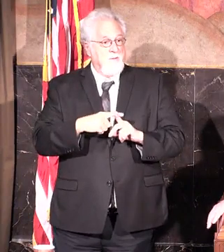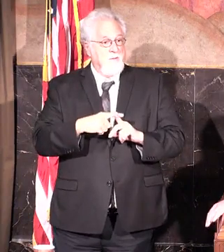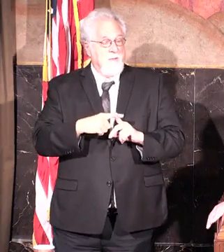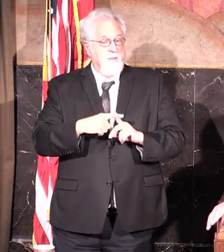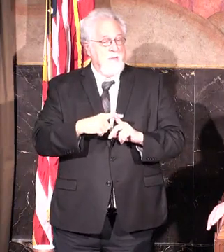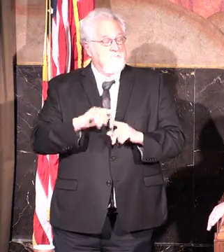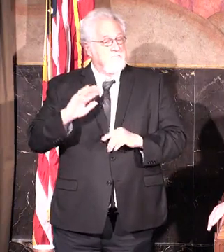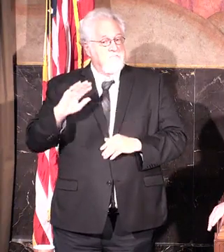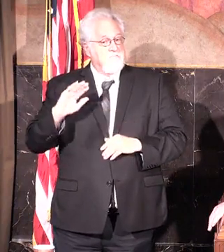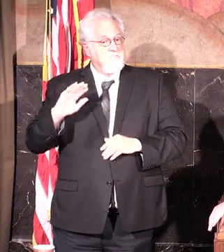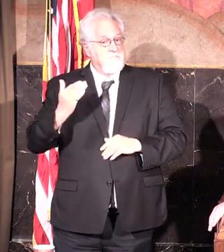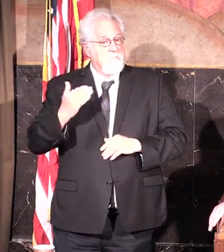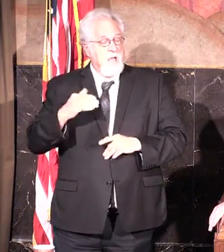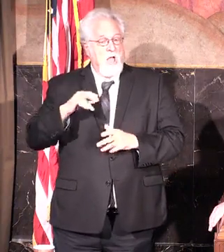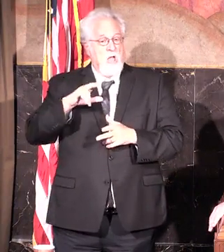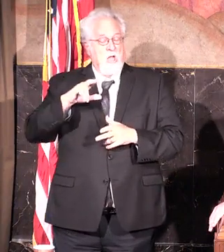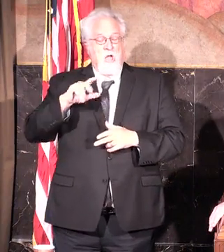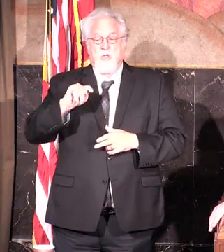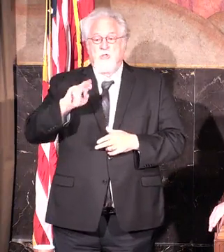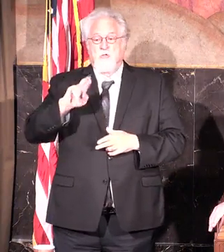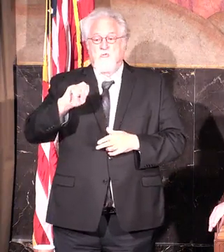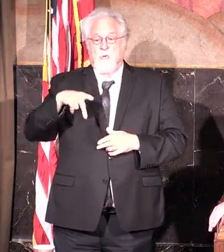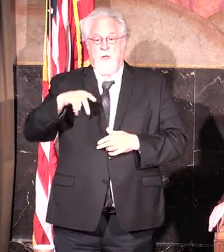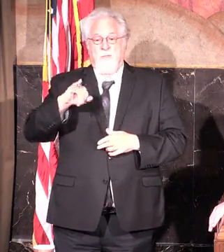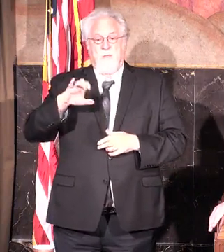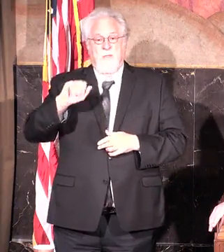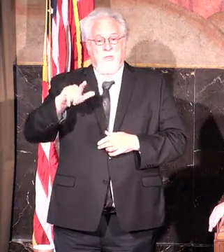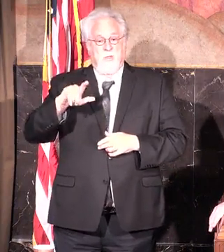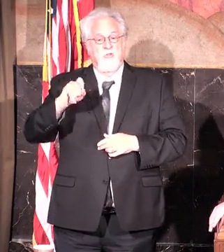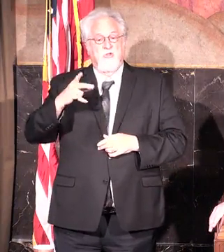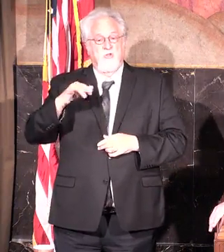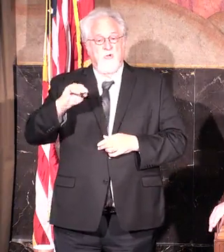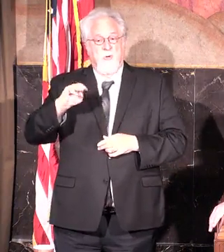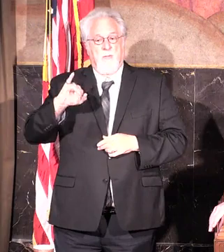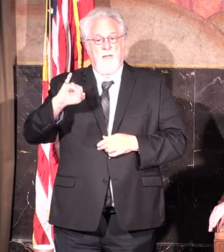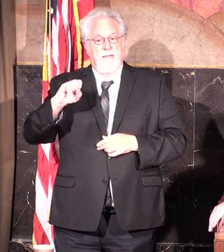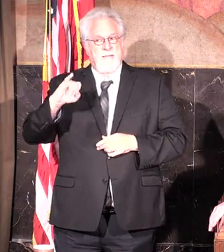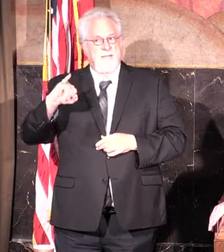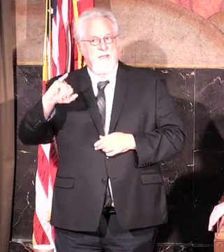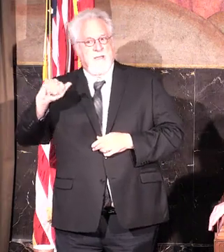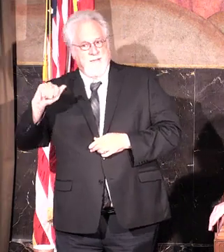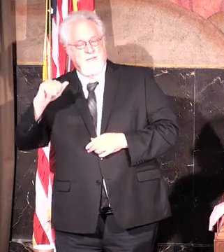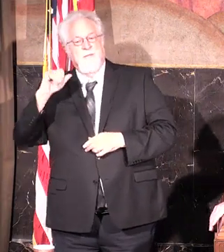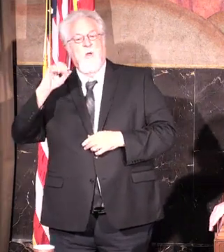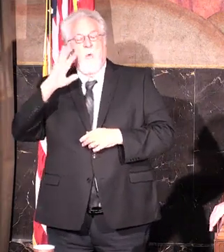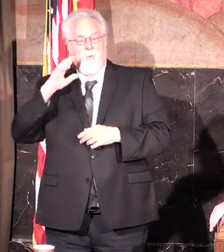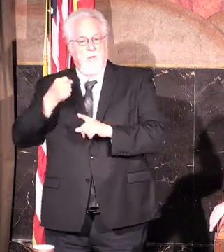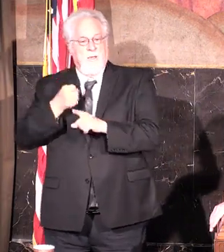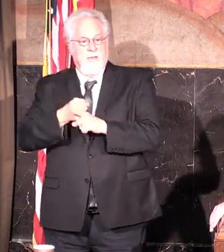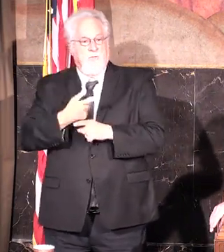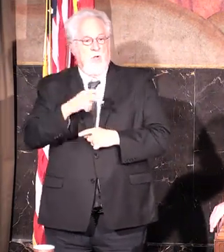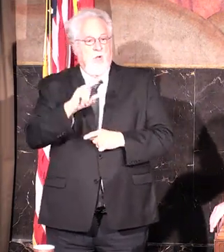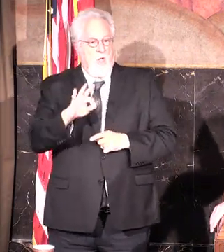currently appear that Tropical Storm Isaias will impact the Gulf of Mexico, and that's certainly good news